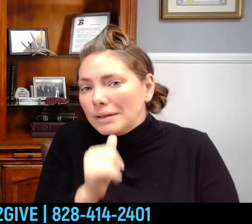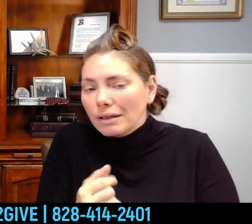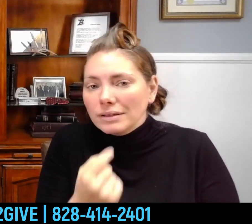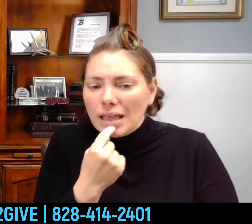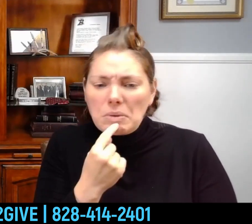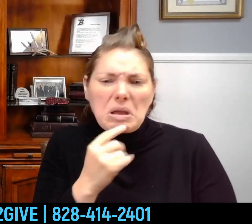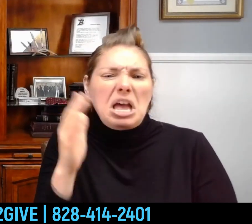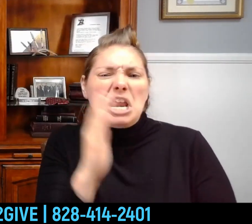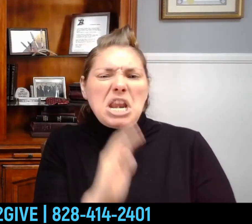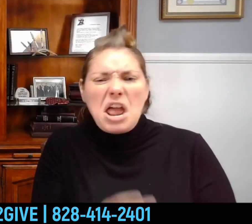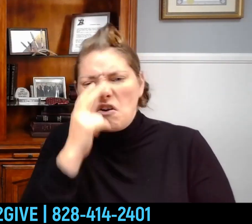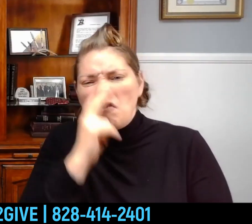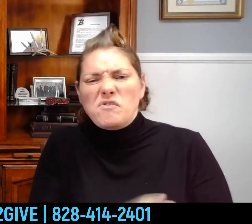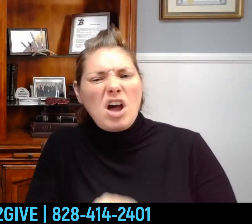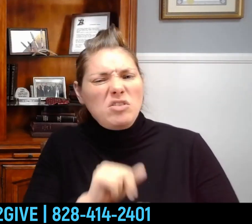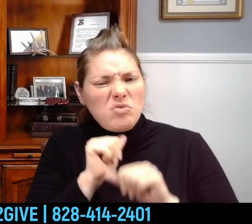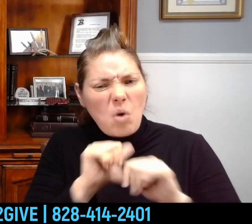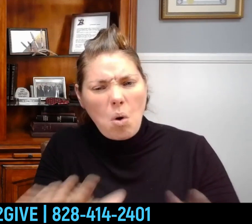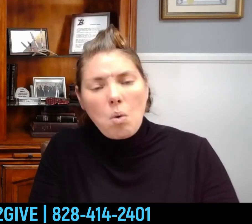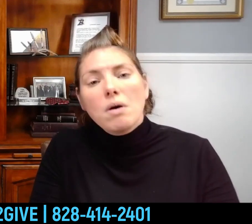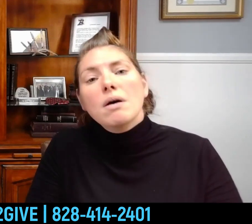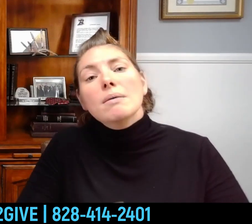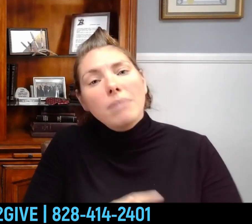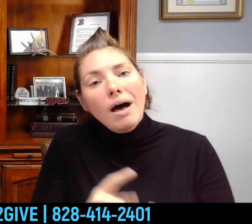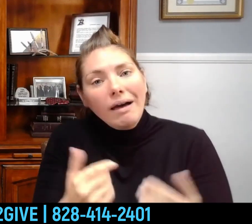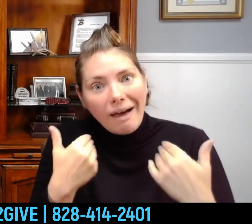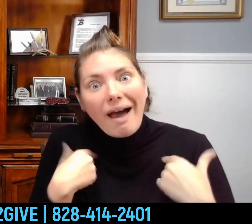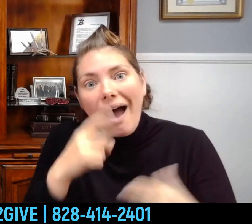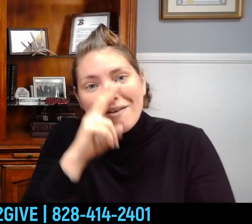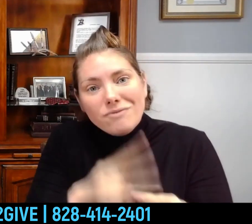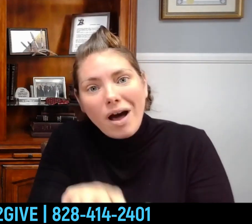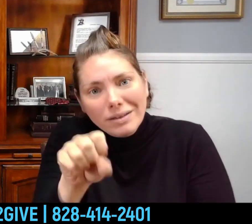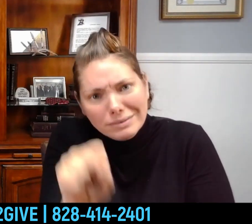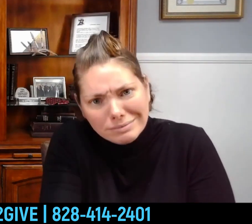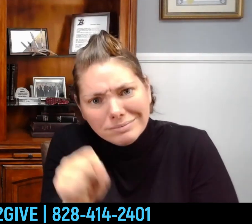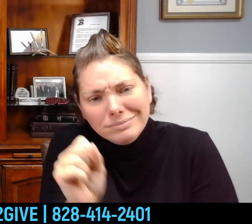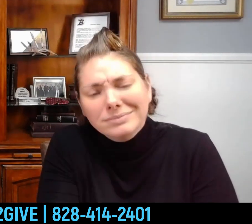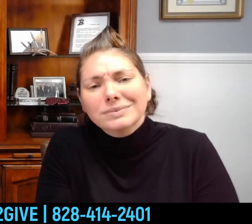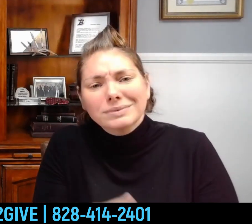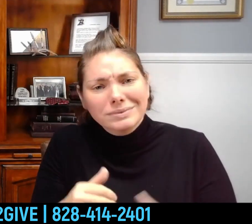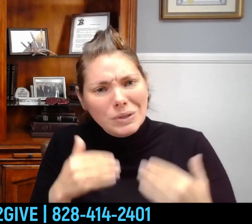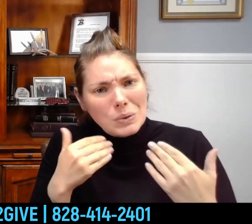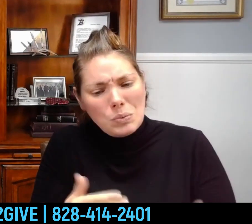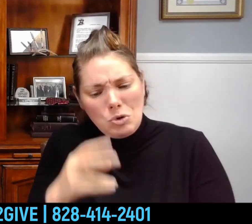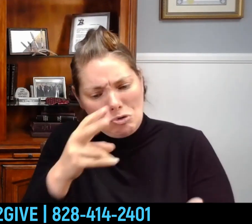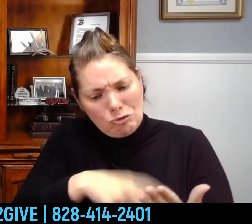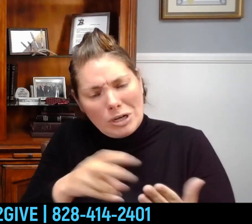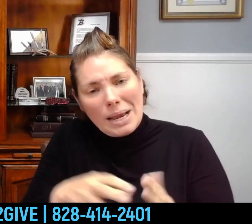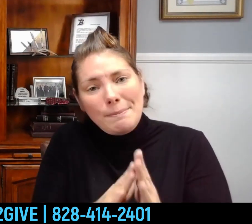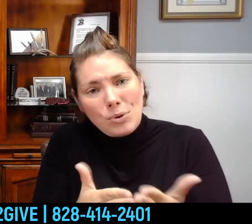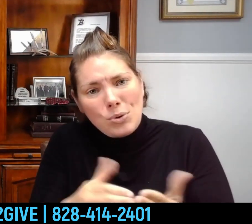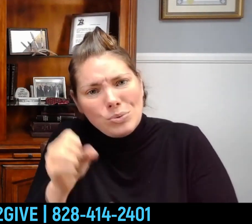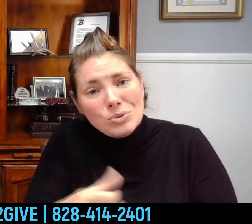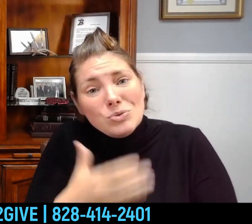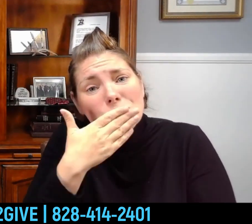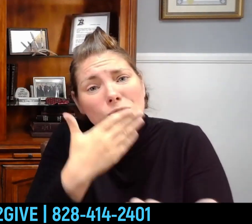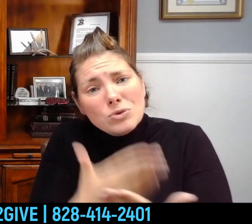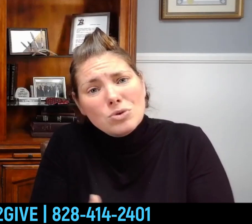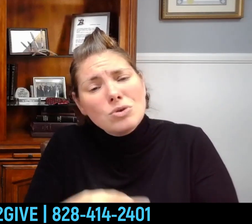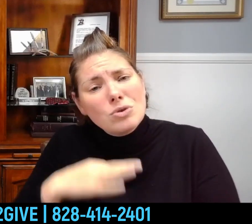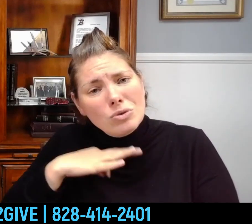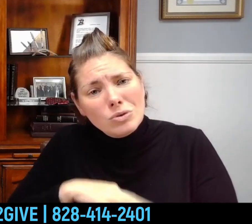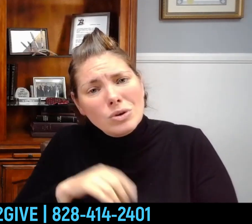have fun. Please, by all means, have fun. Please, by all means, read some books. It's good for